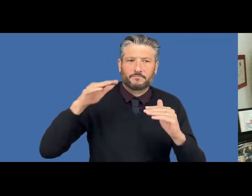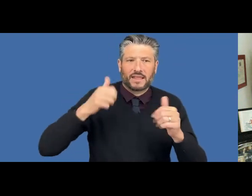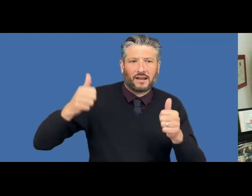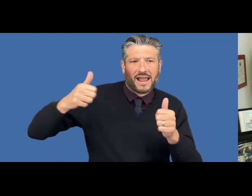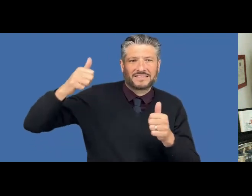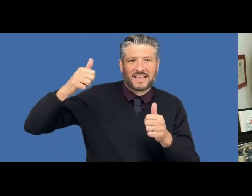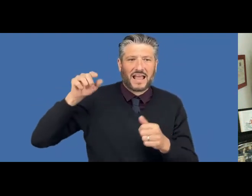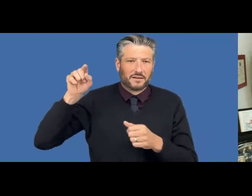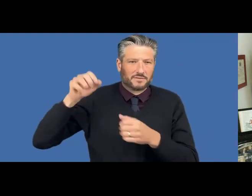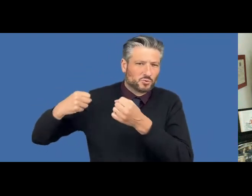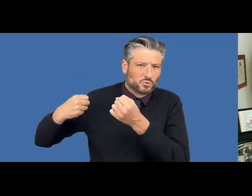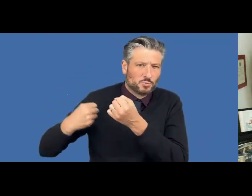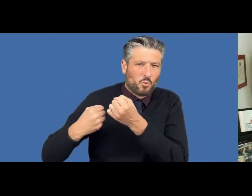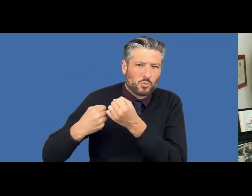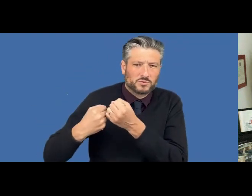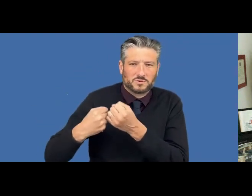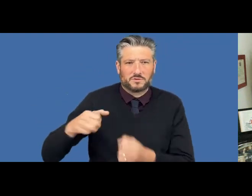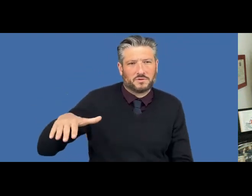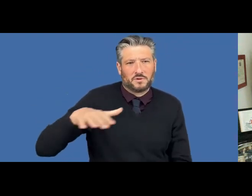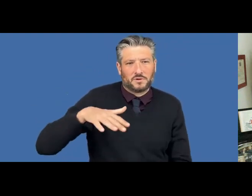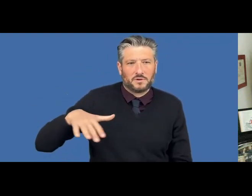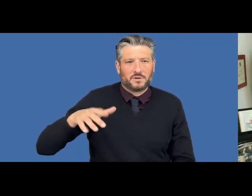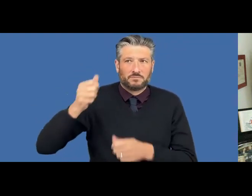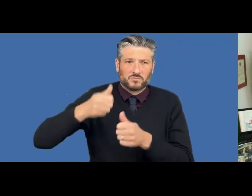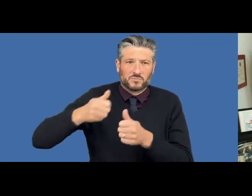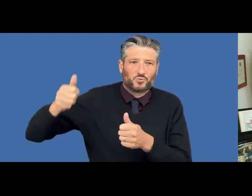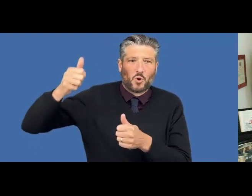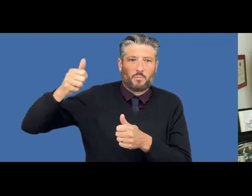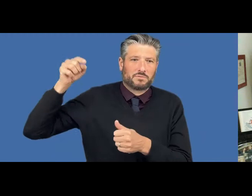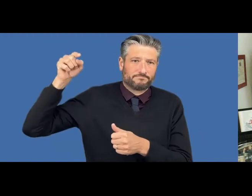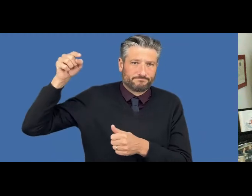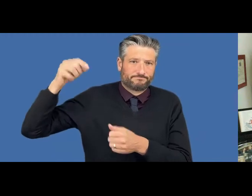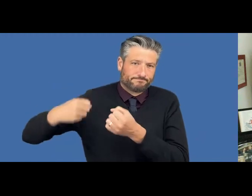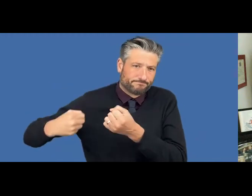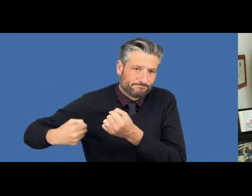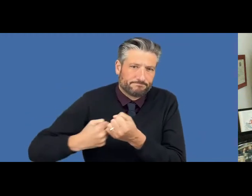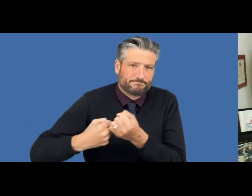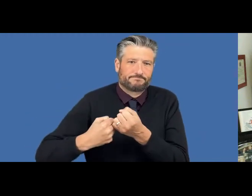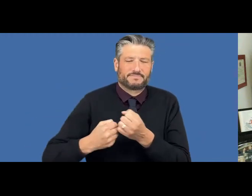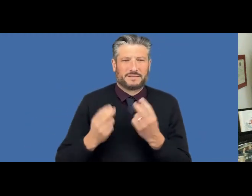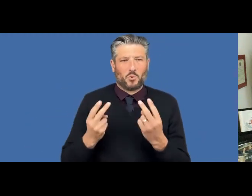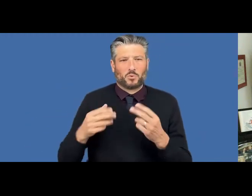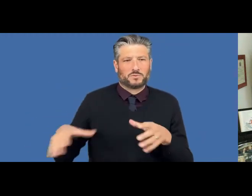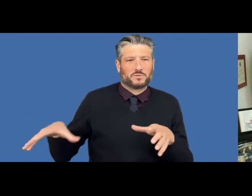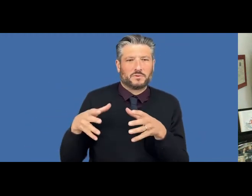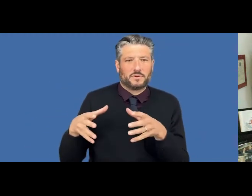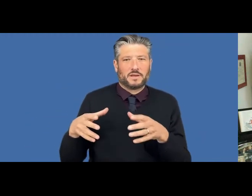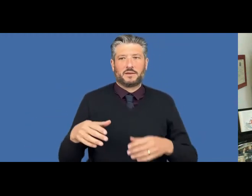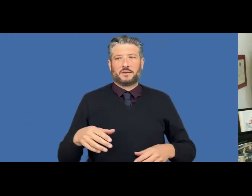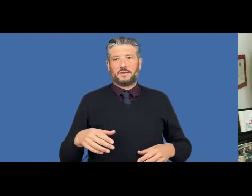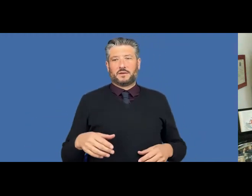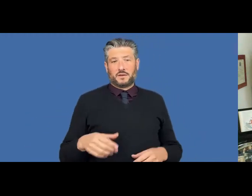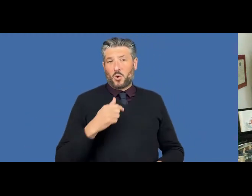the kind of support that they need from the top of the business. And it's really important that when we find these executive sponsors